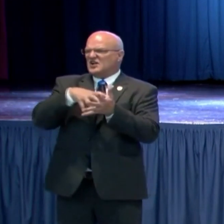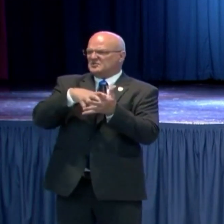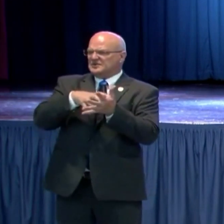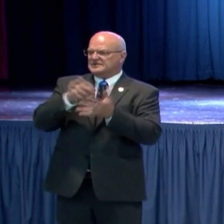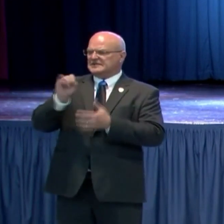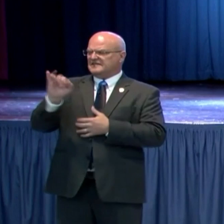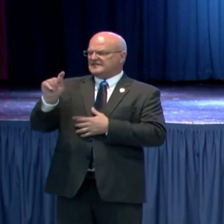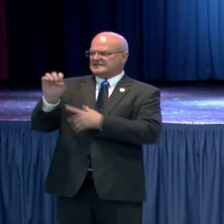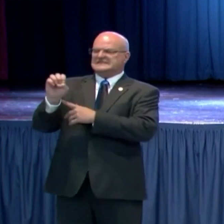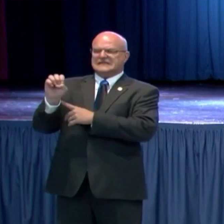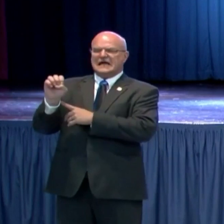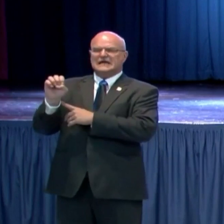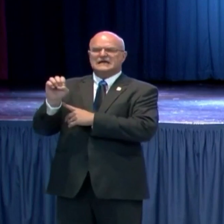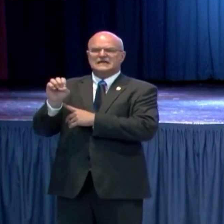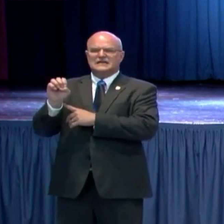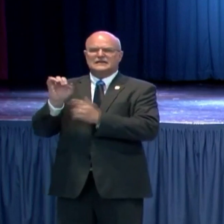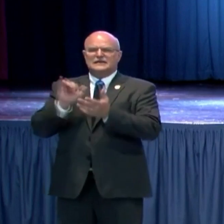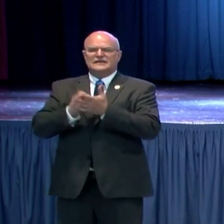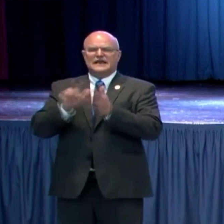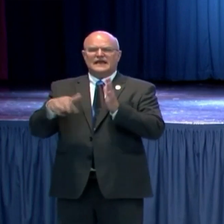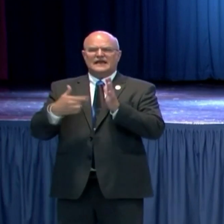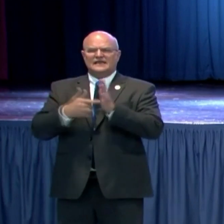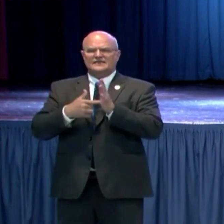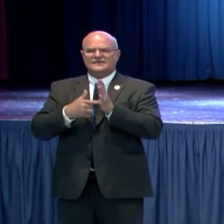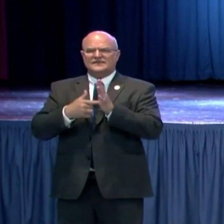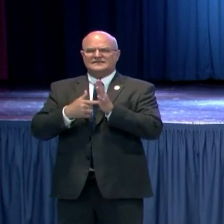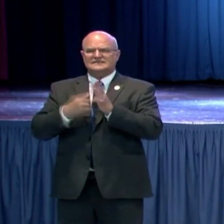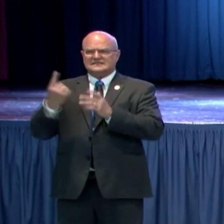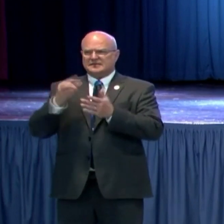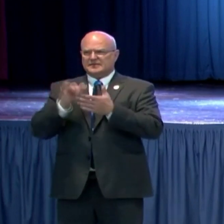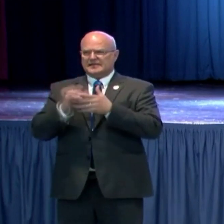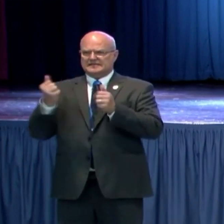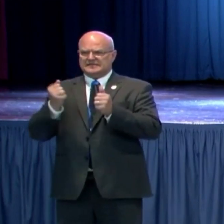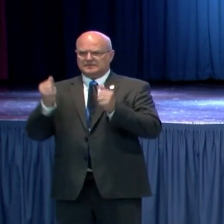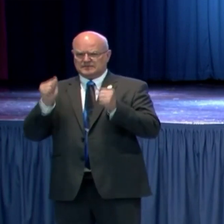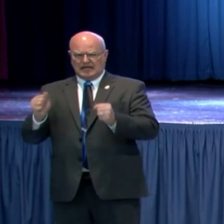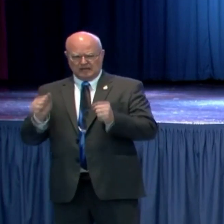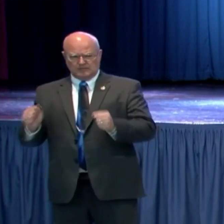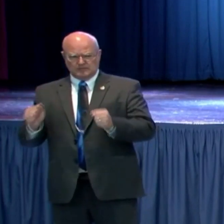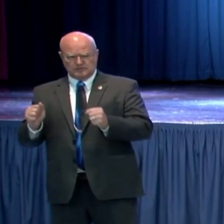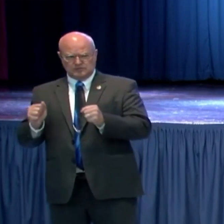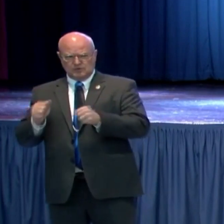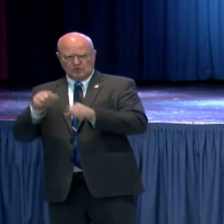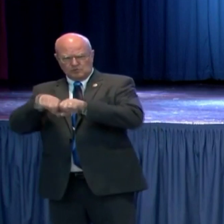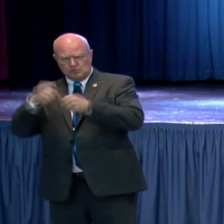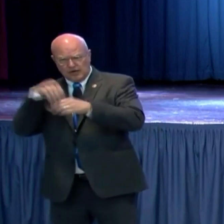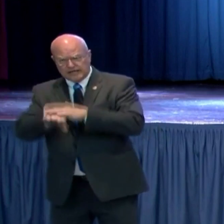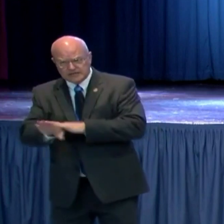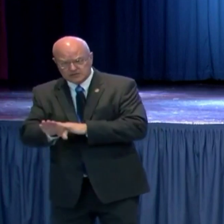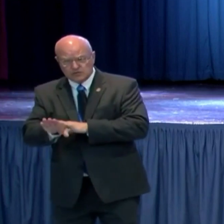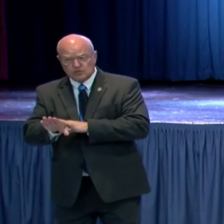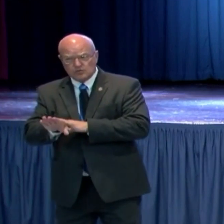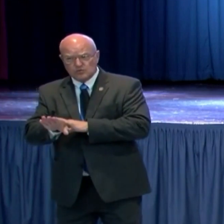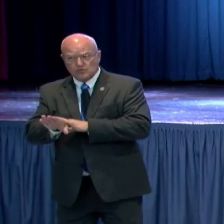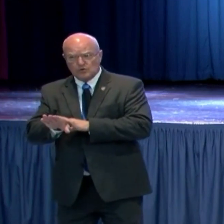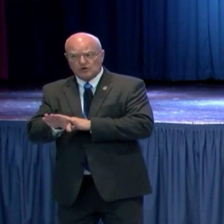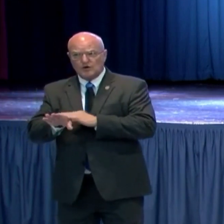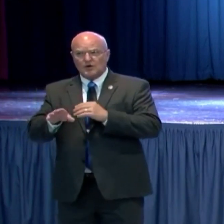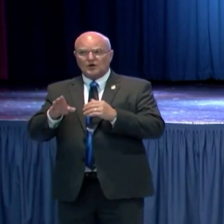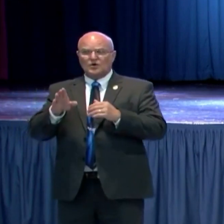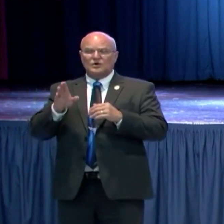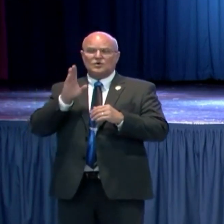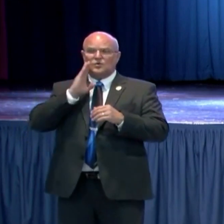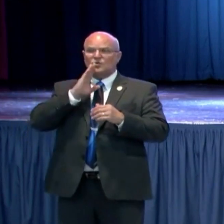The fact that this was something that someone was able to access. How much are you looking